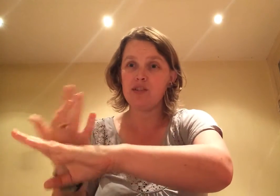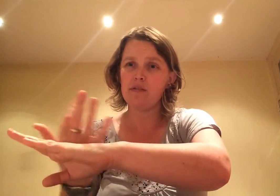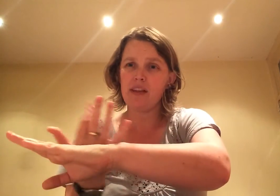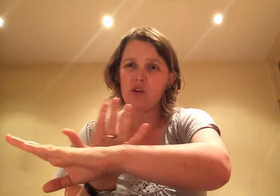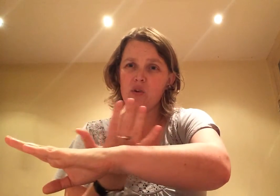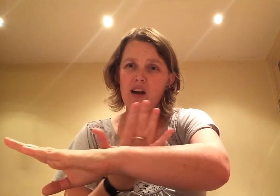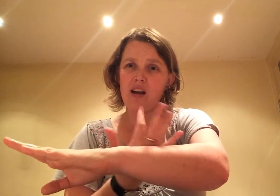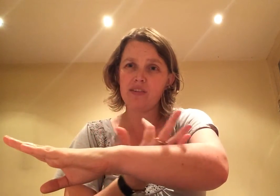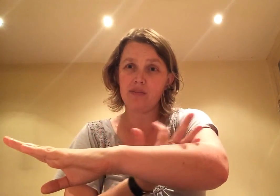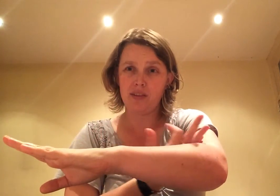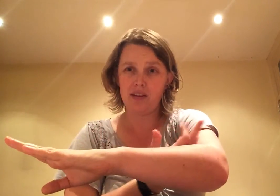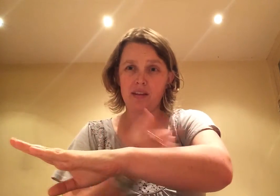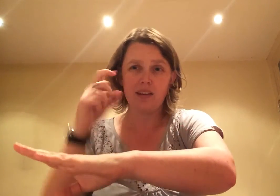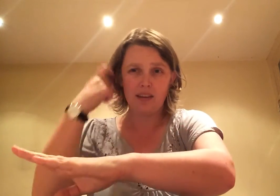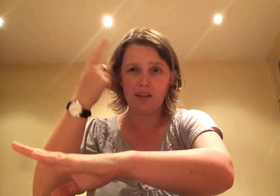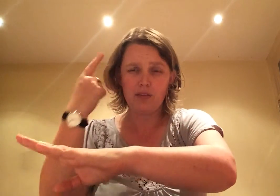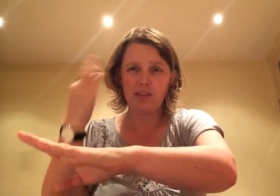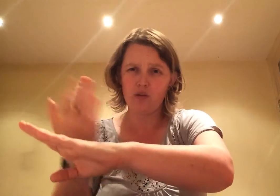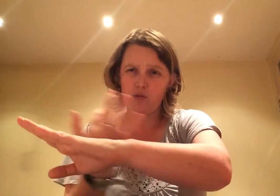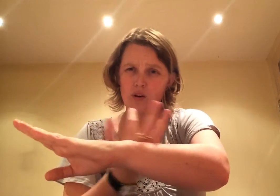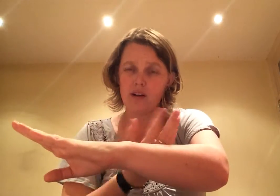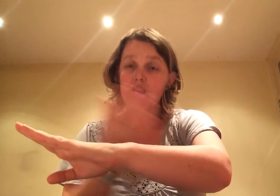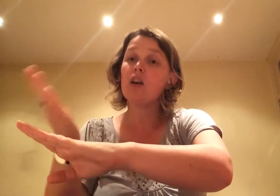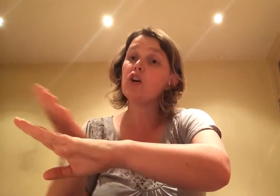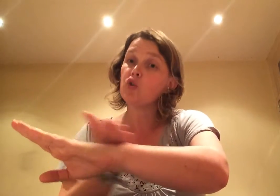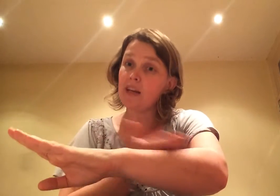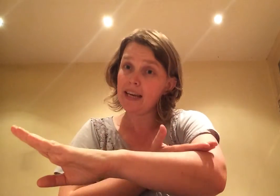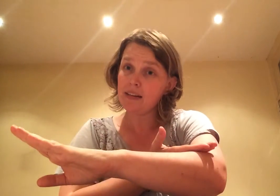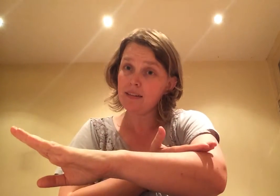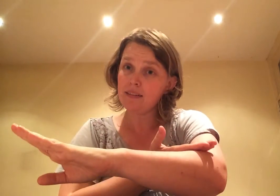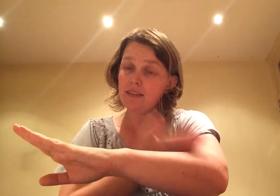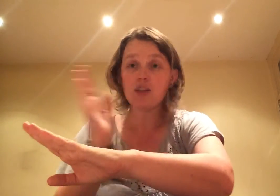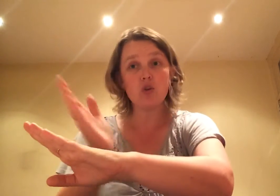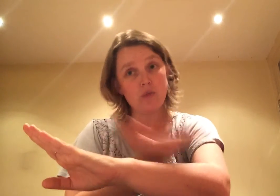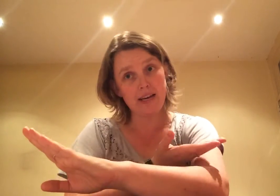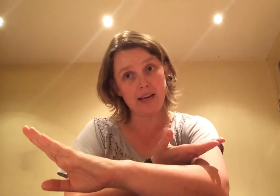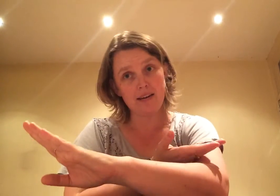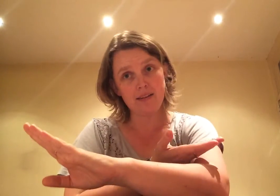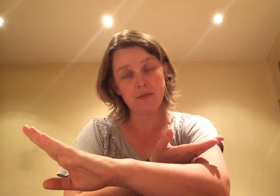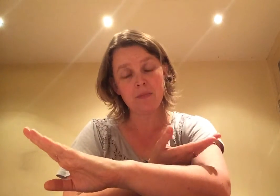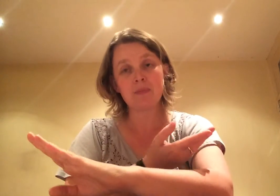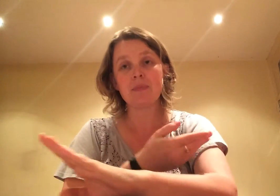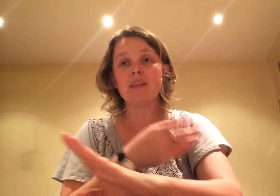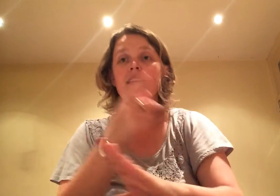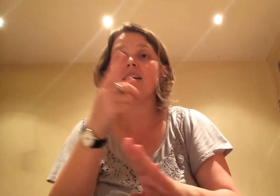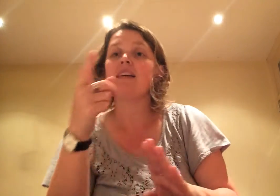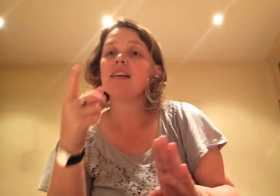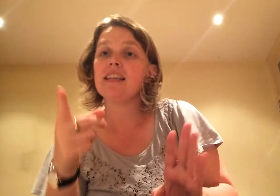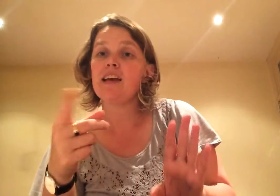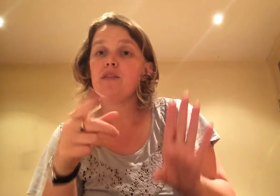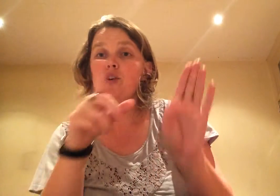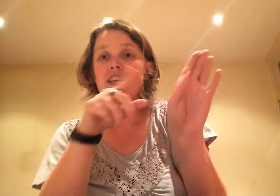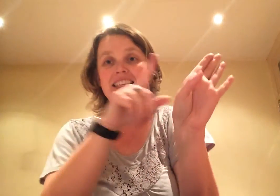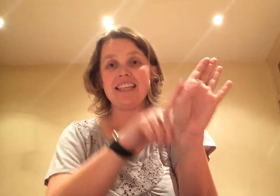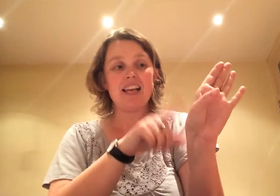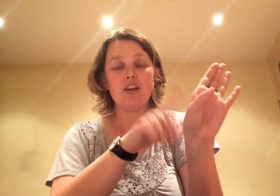like the grass. If you think of grass. Green. Green. Now you've got yellow.